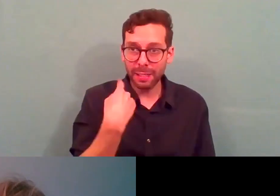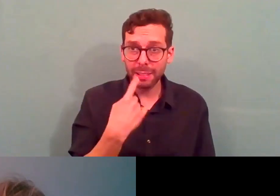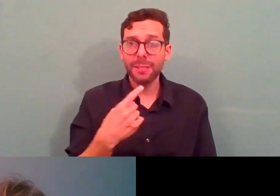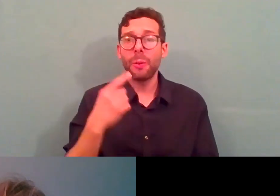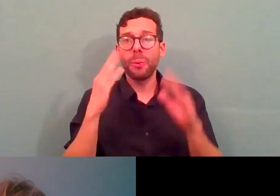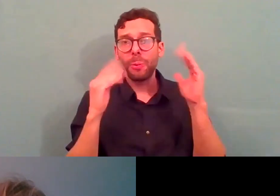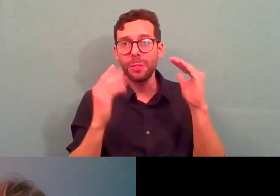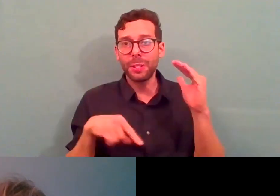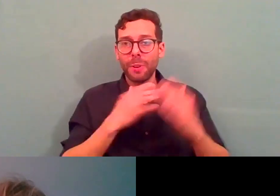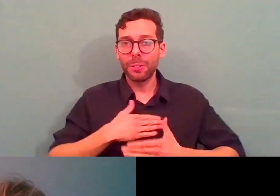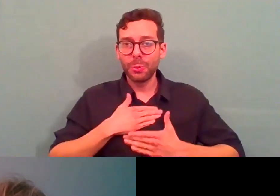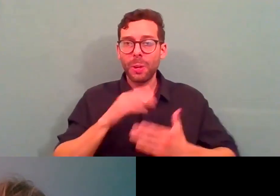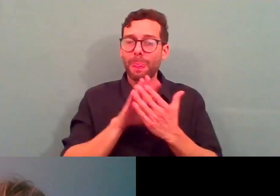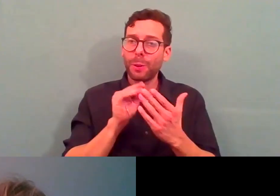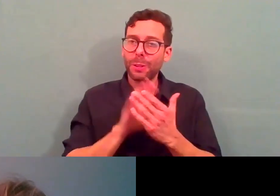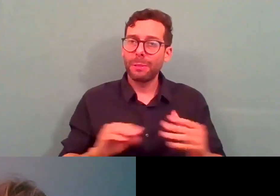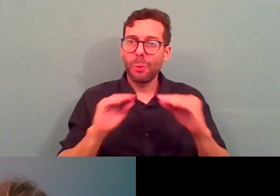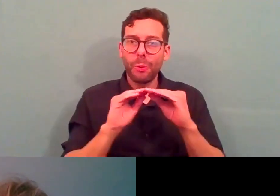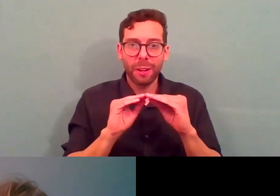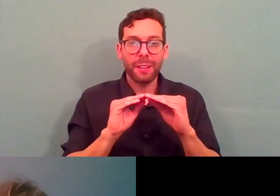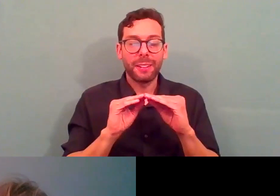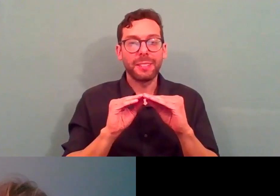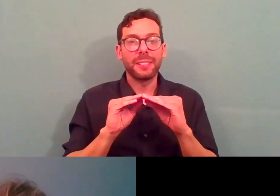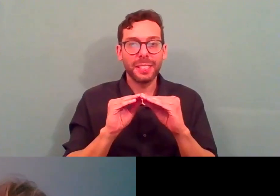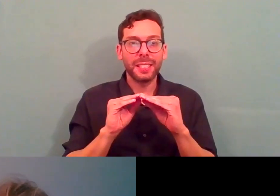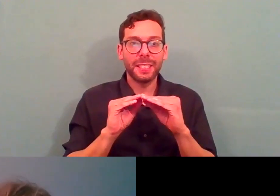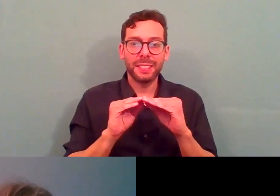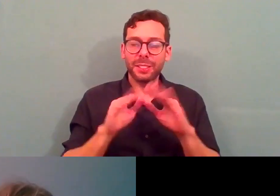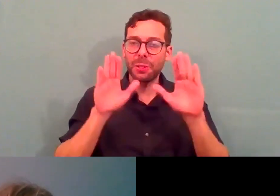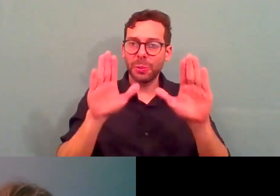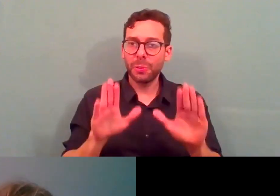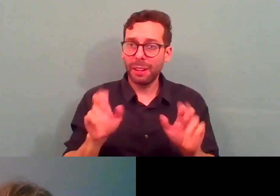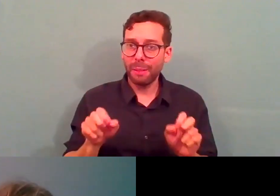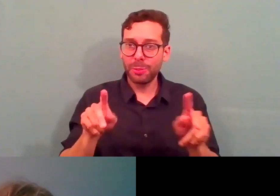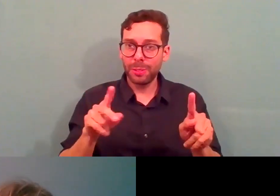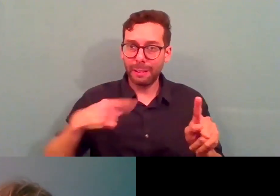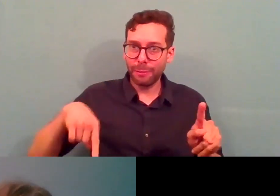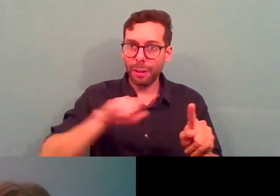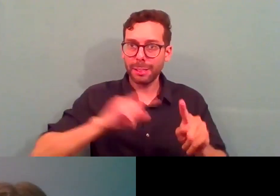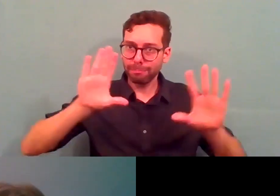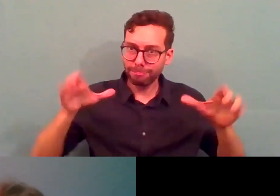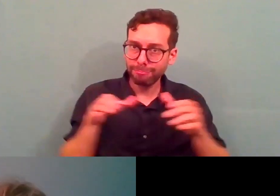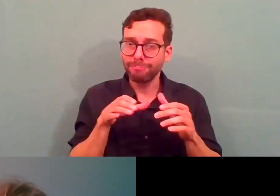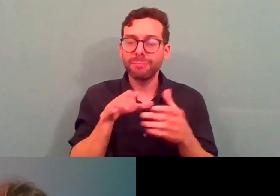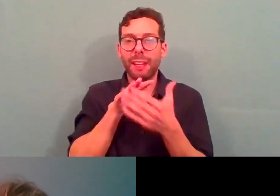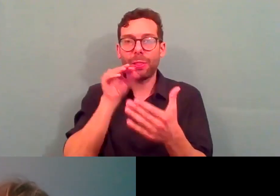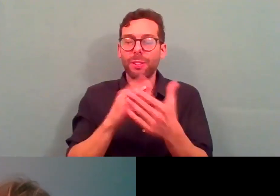more about a great opportunity for us to come together and learn. So thank you so much for your